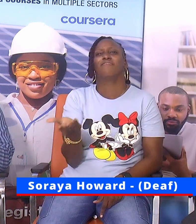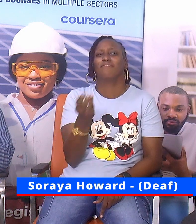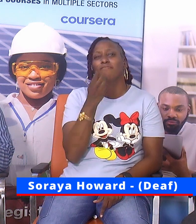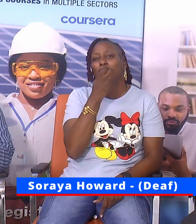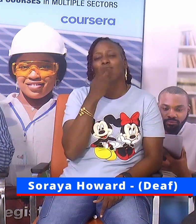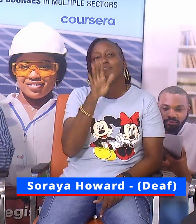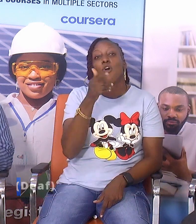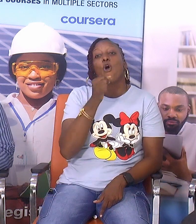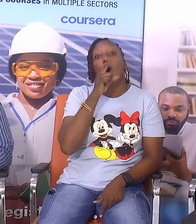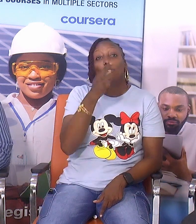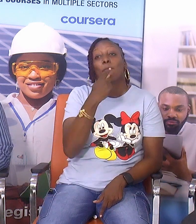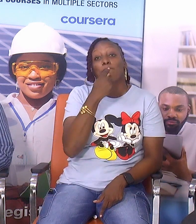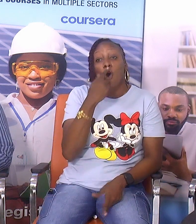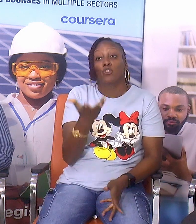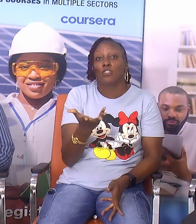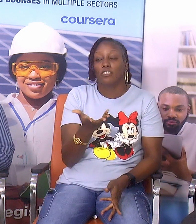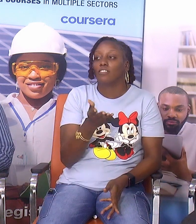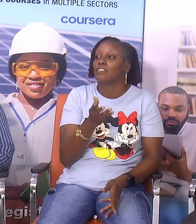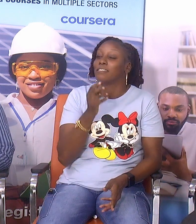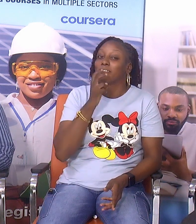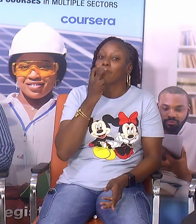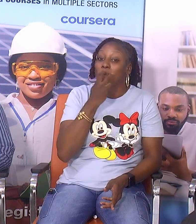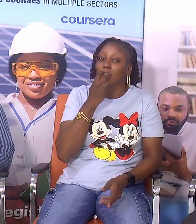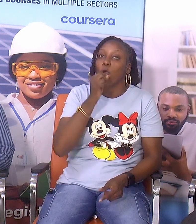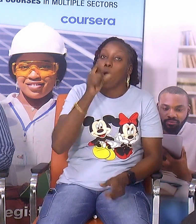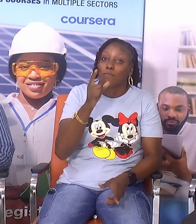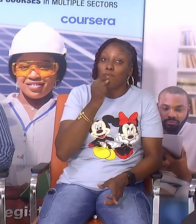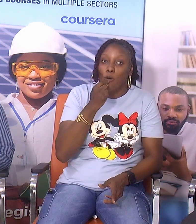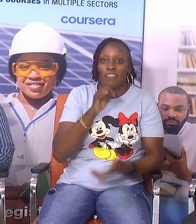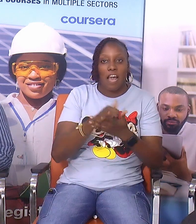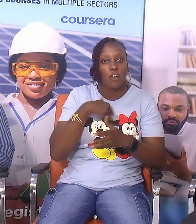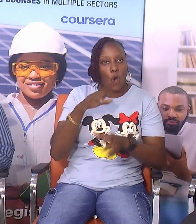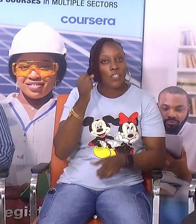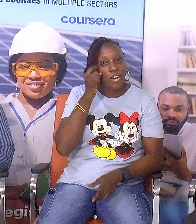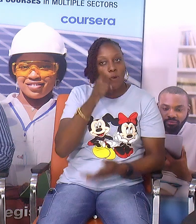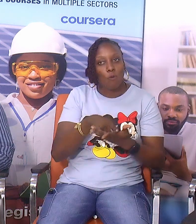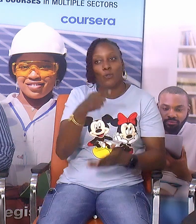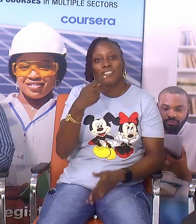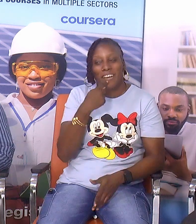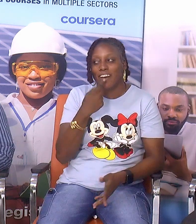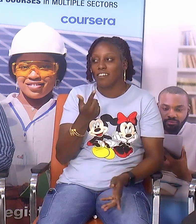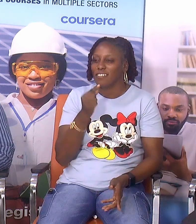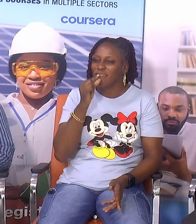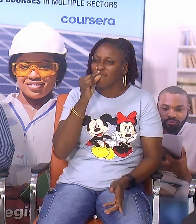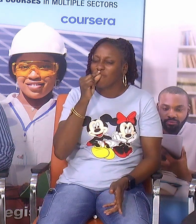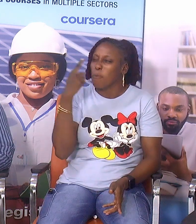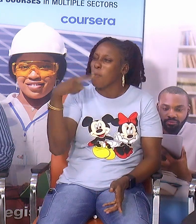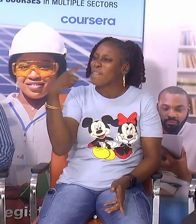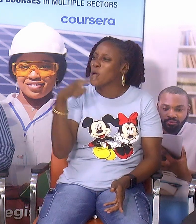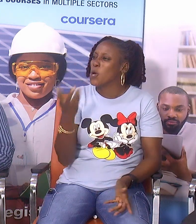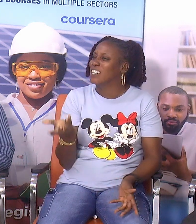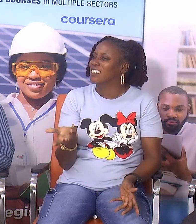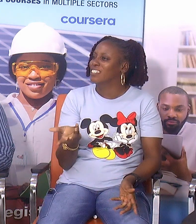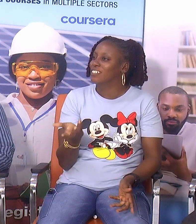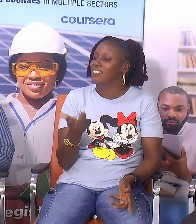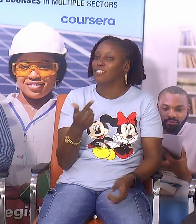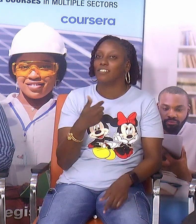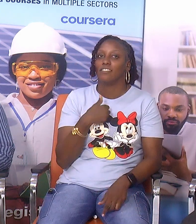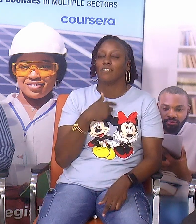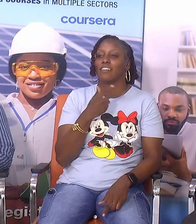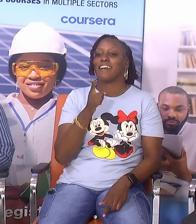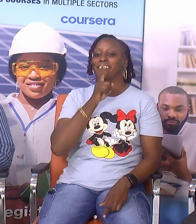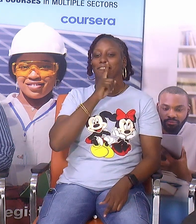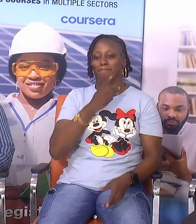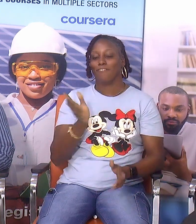Many people don't open their mouths and talk to me. I know, that's a problem for me. I need to open your mouth and